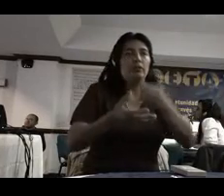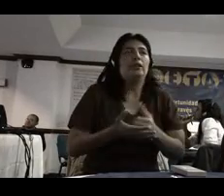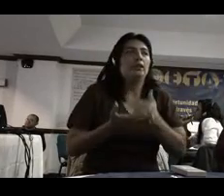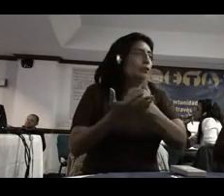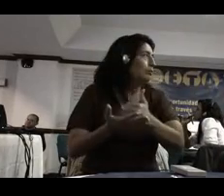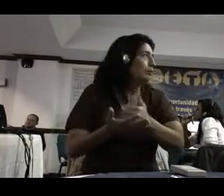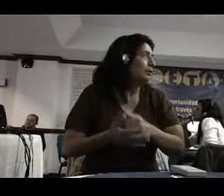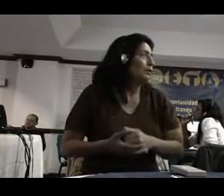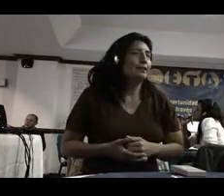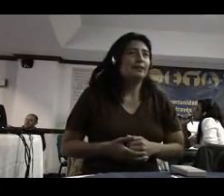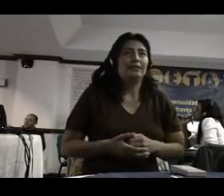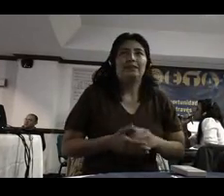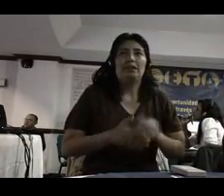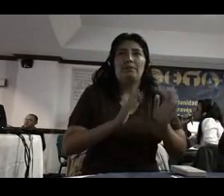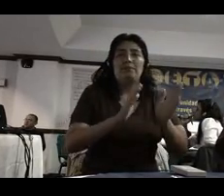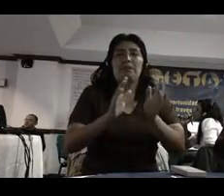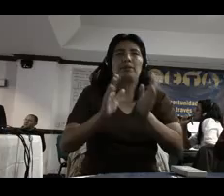attitude?